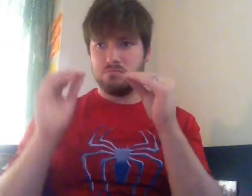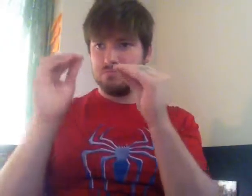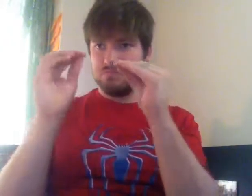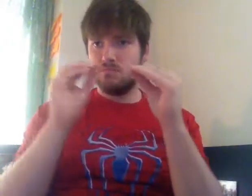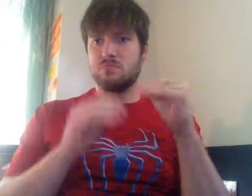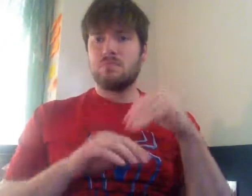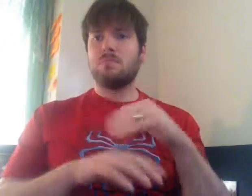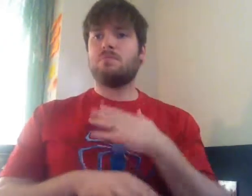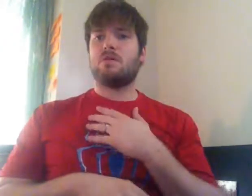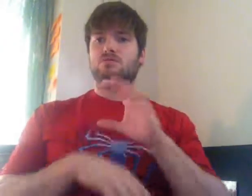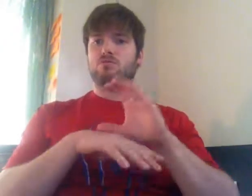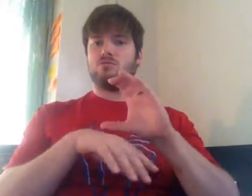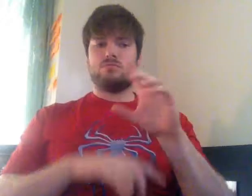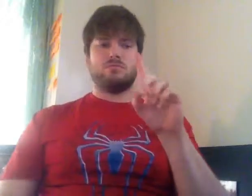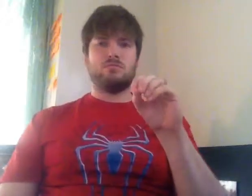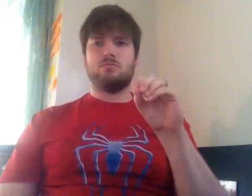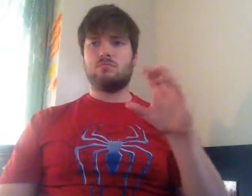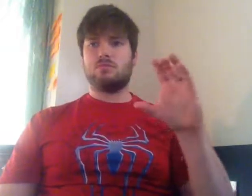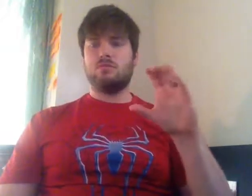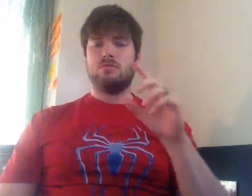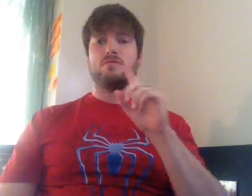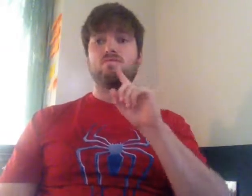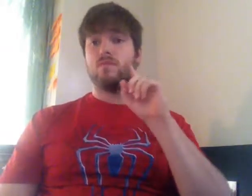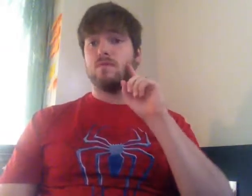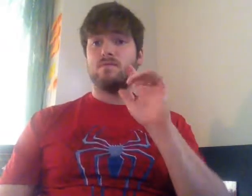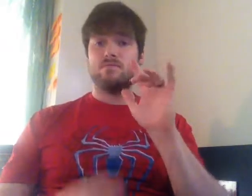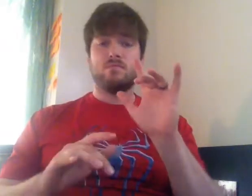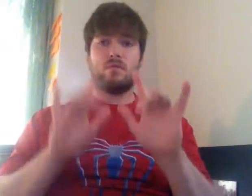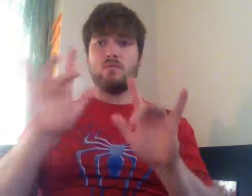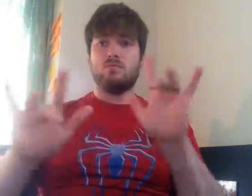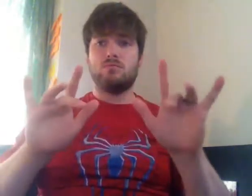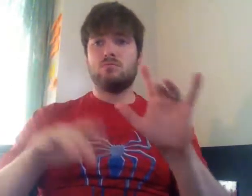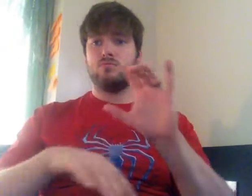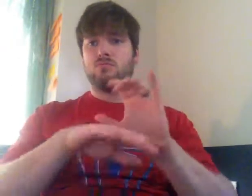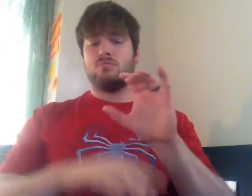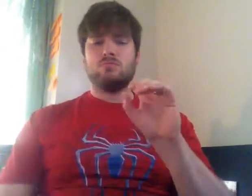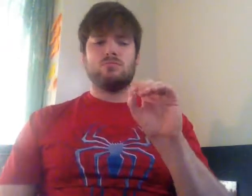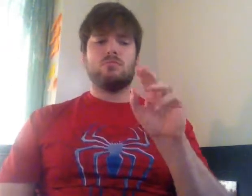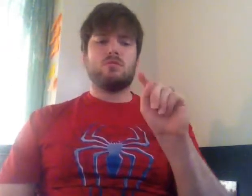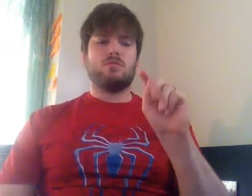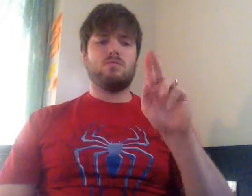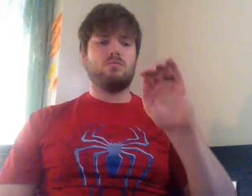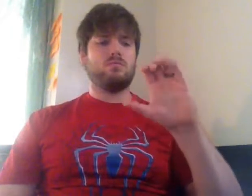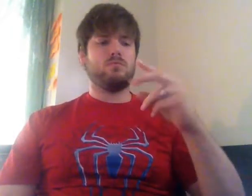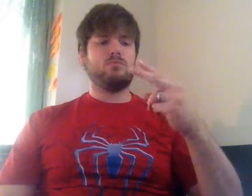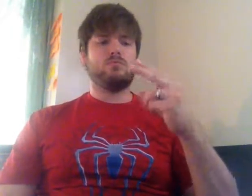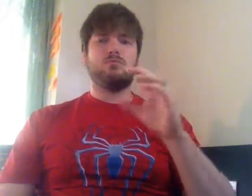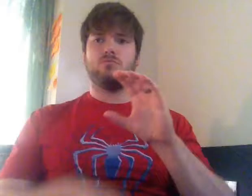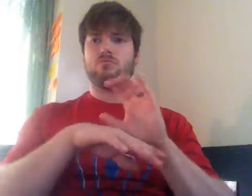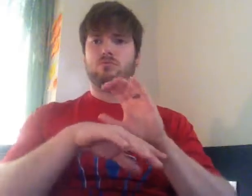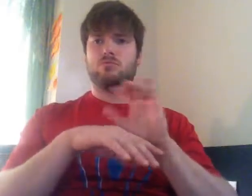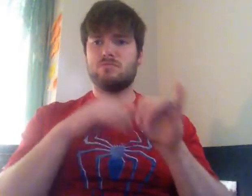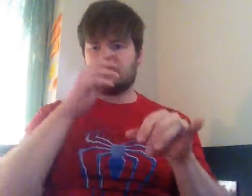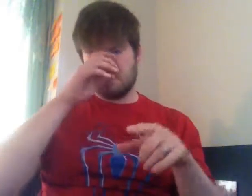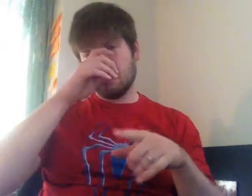well. Winds kicking up, temperatures topping out to right around 90 degrees. We slide back towards the west from Denver down towards Albuquerque. Again, very warm